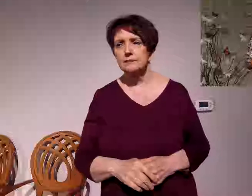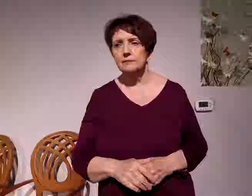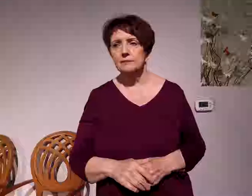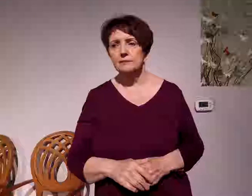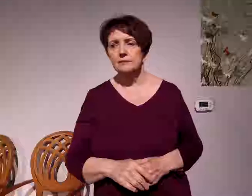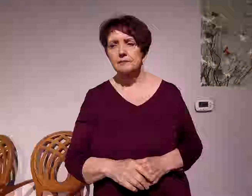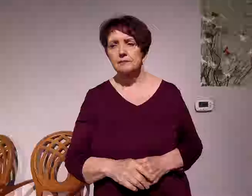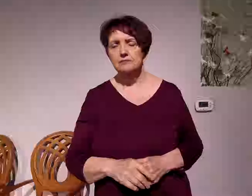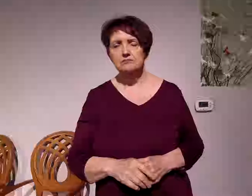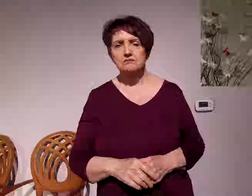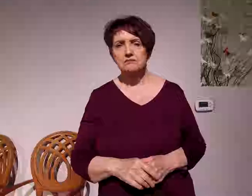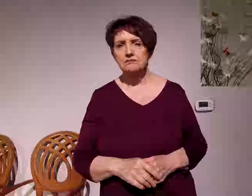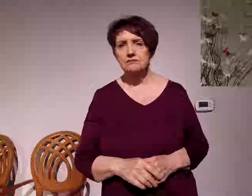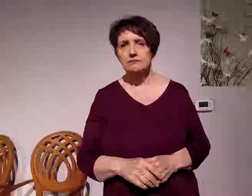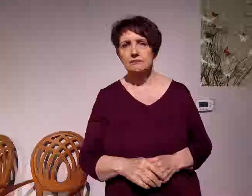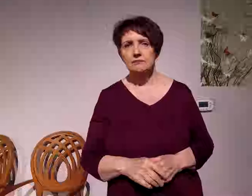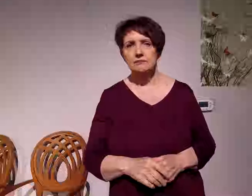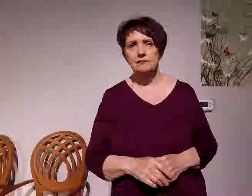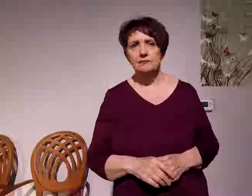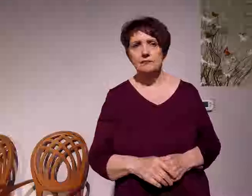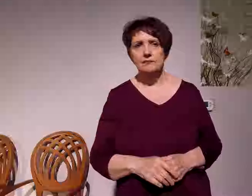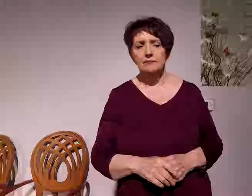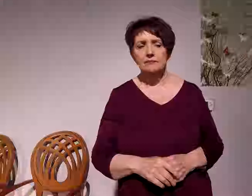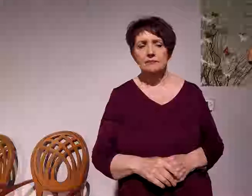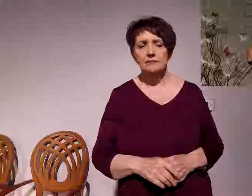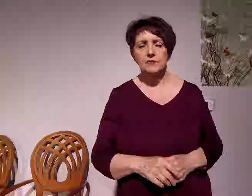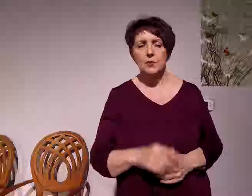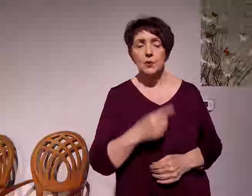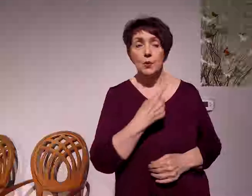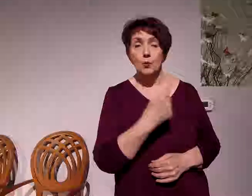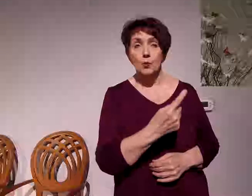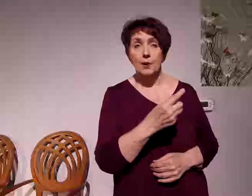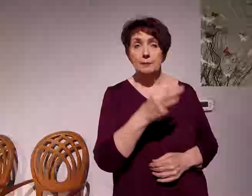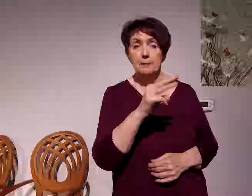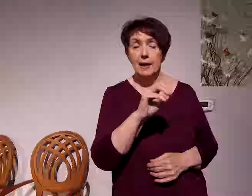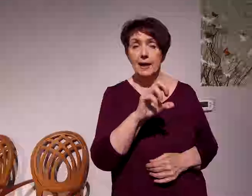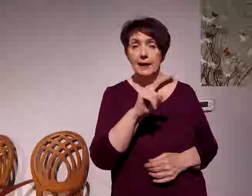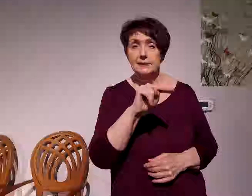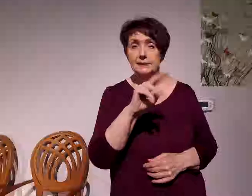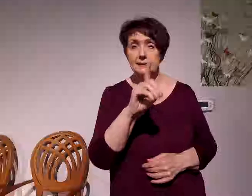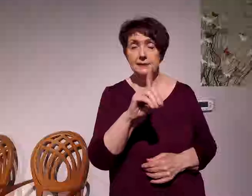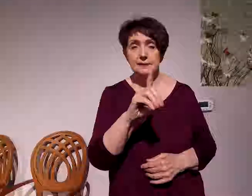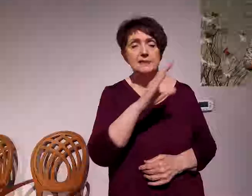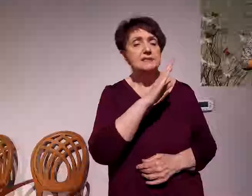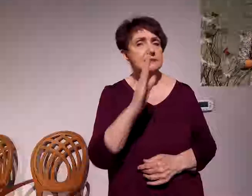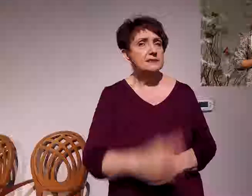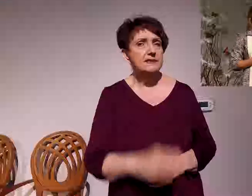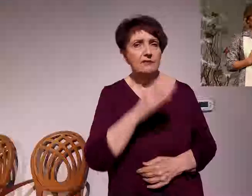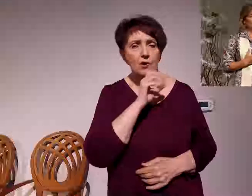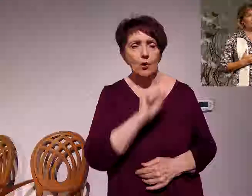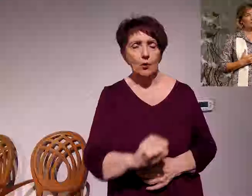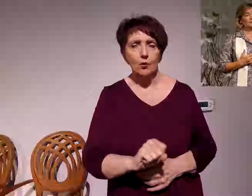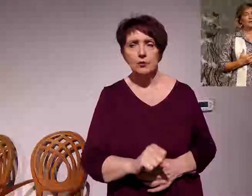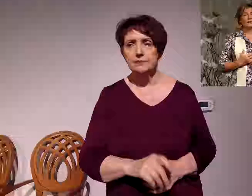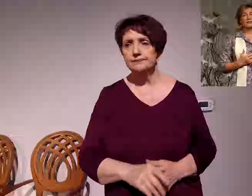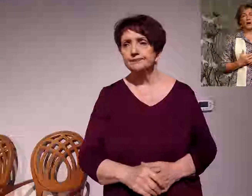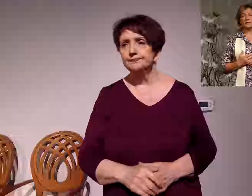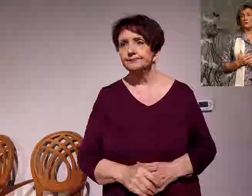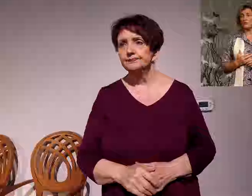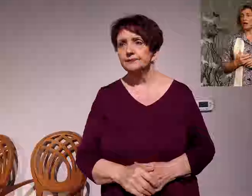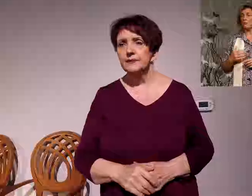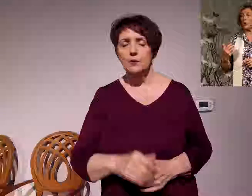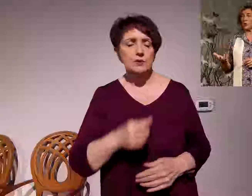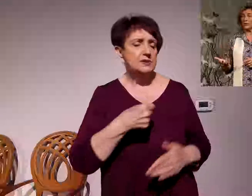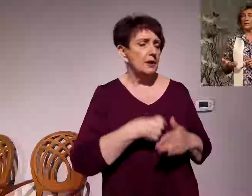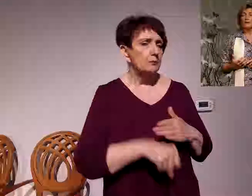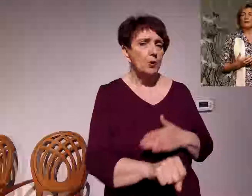There's no such thing of the one mind ever being old. This mind was not born. This mind